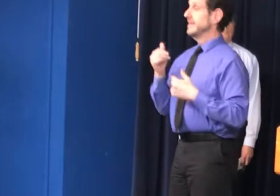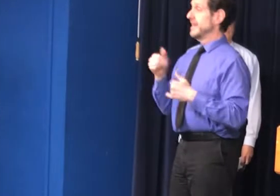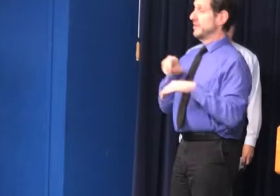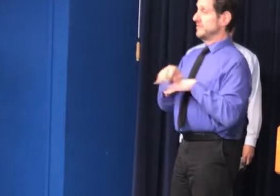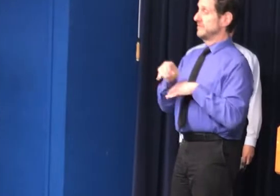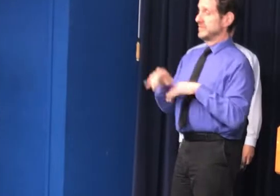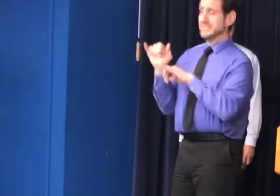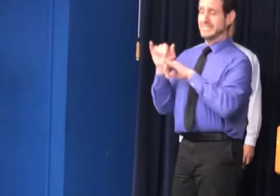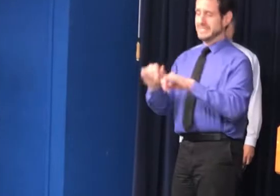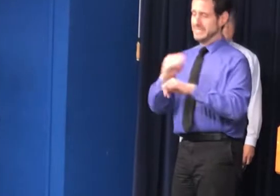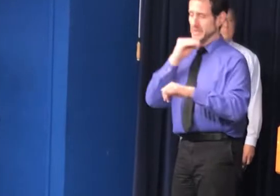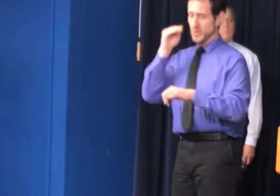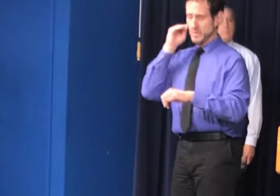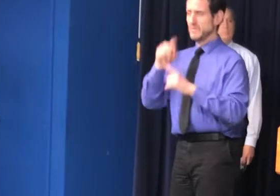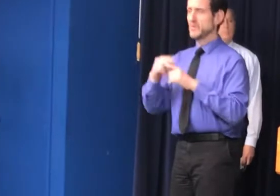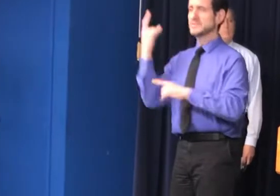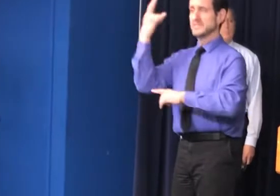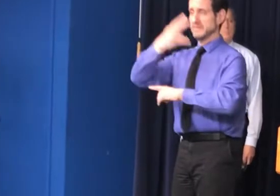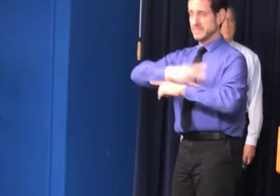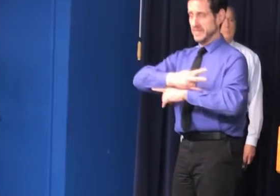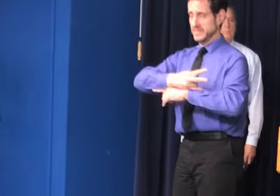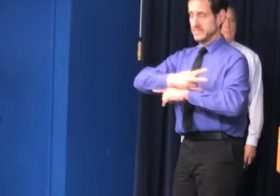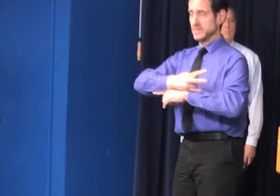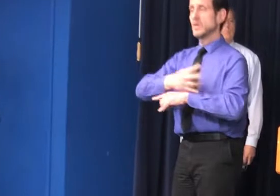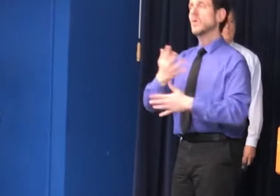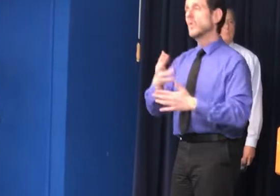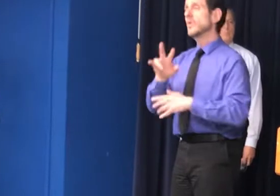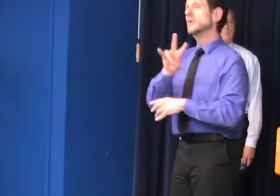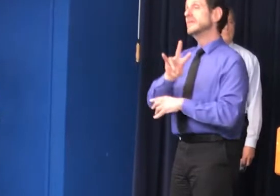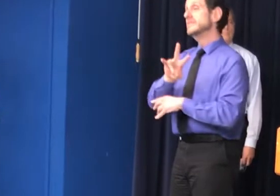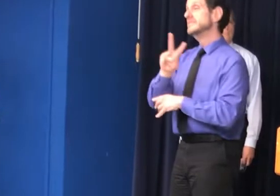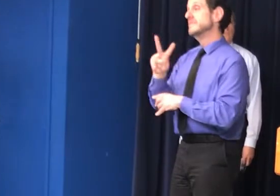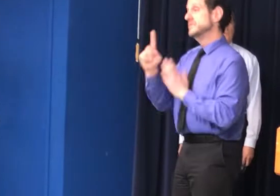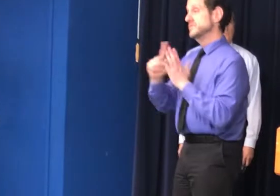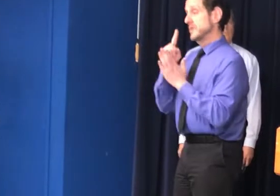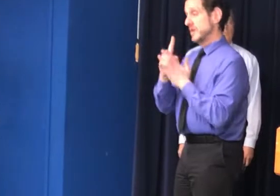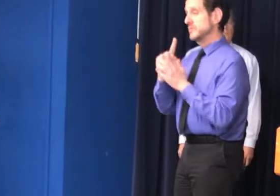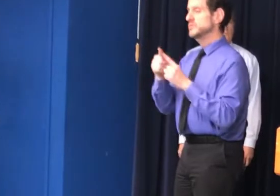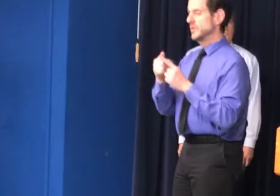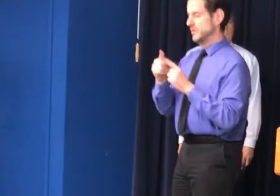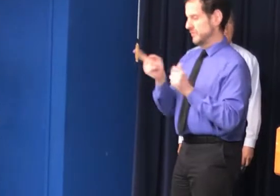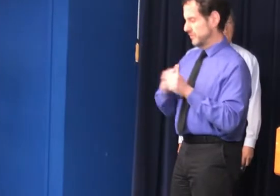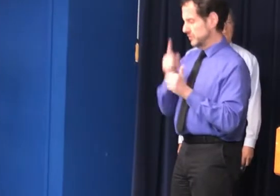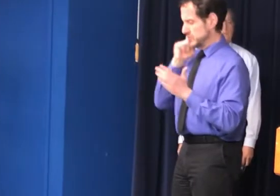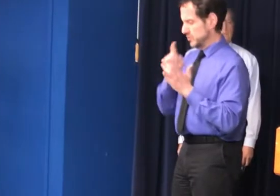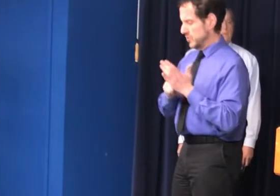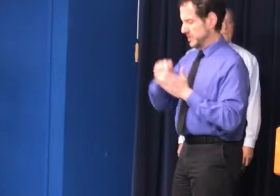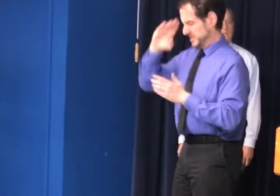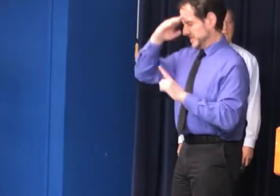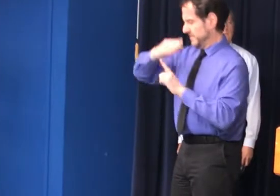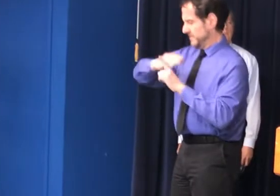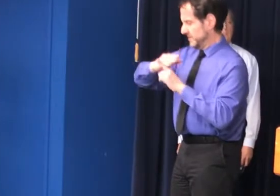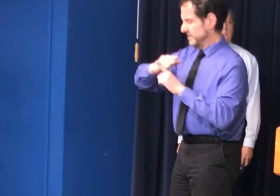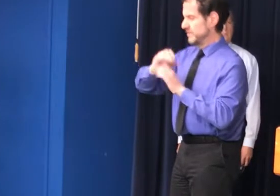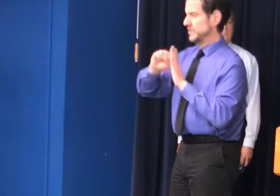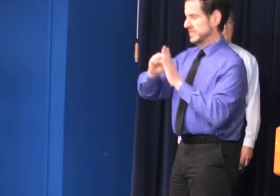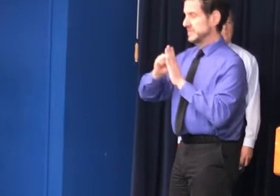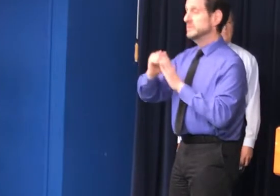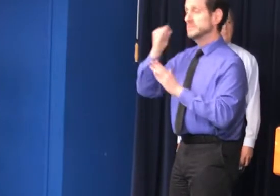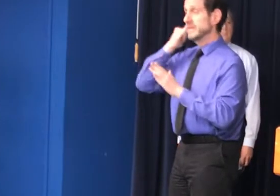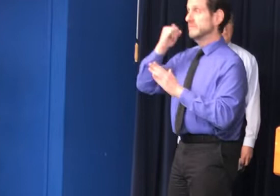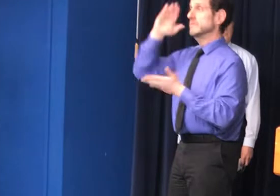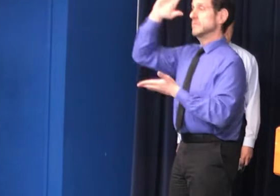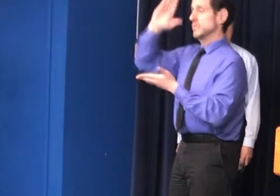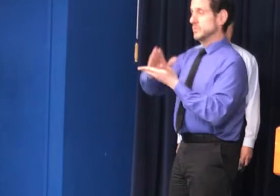stay home for at least 7 days or 72 hours after your symptoms and fever abate, whichever